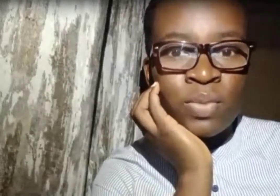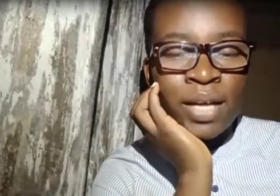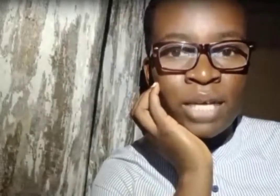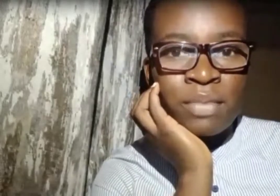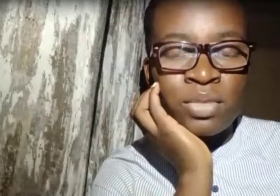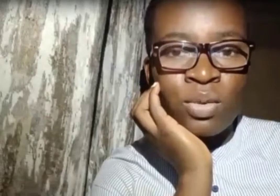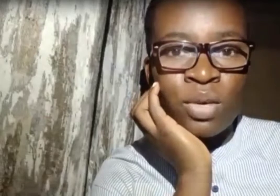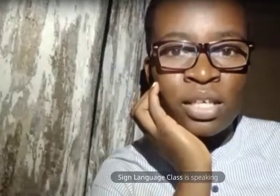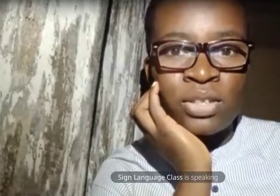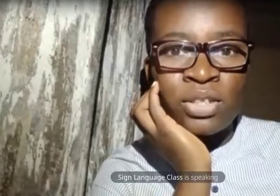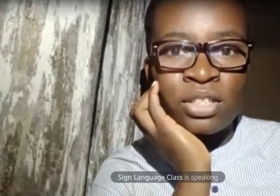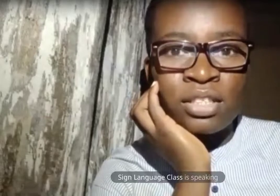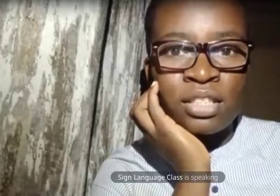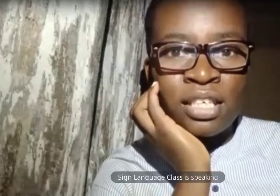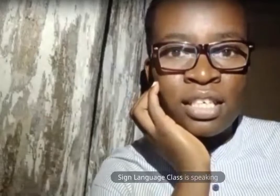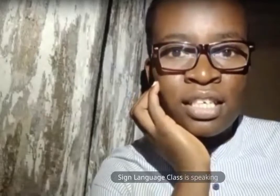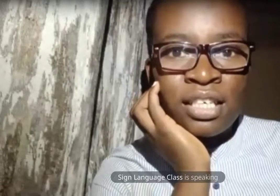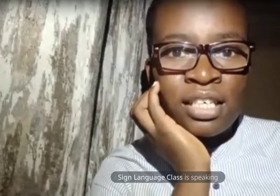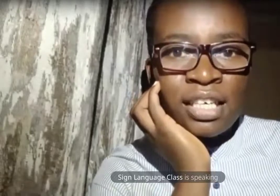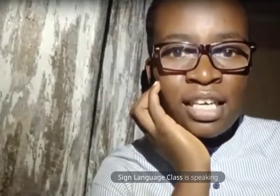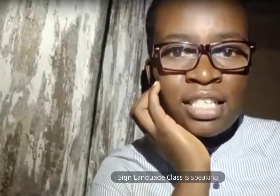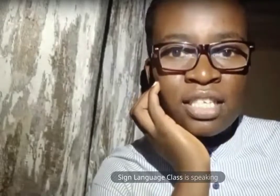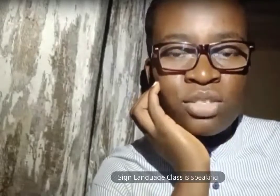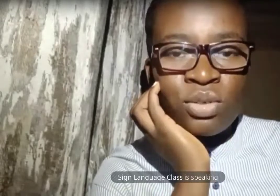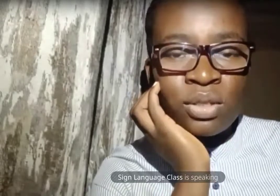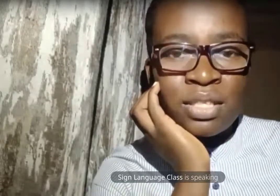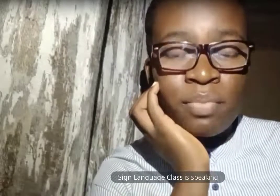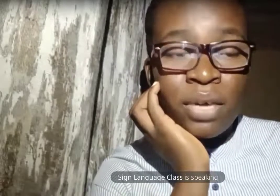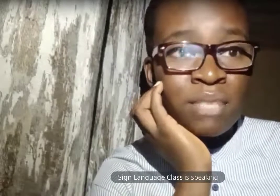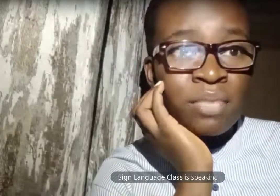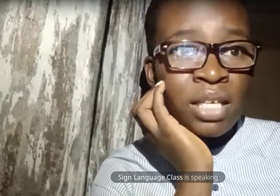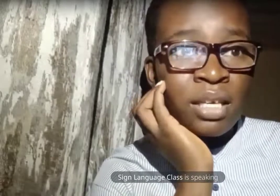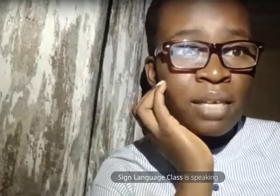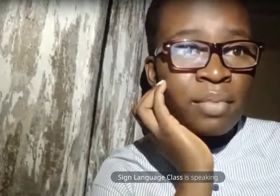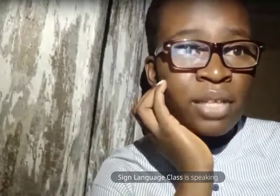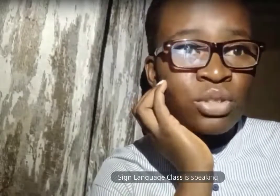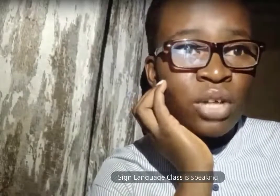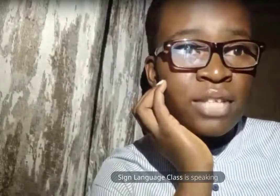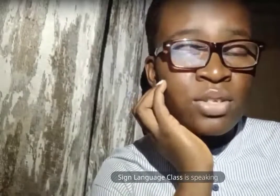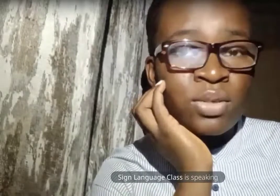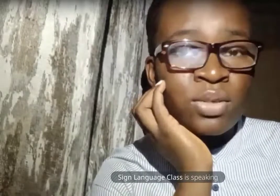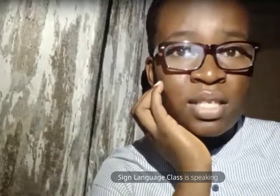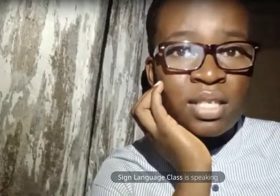on getting you all Yes. to see me. Possibly, endurance could start, so we That's a don't. good idea.